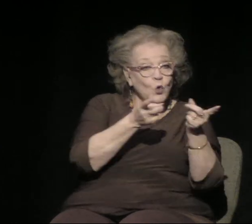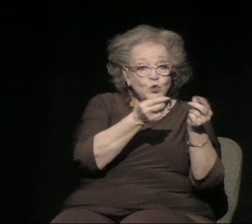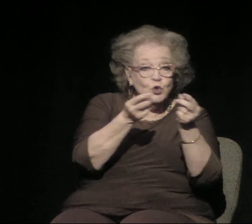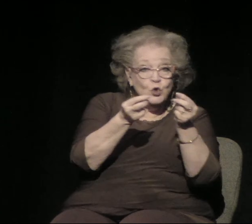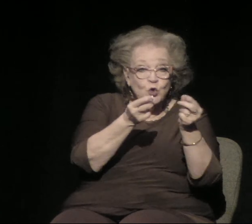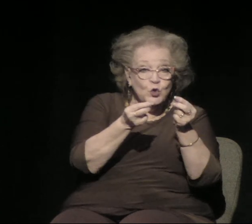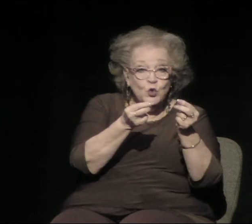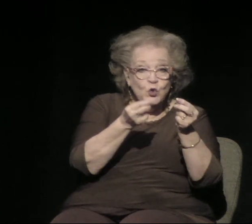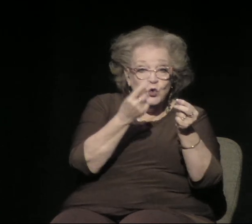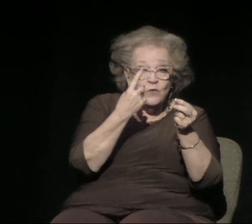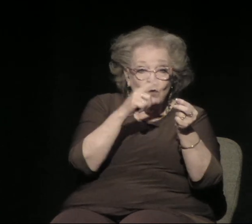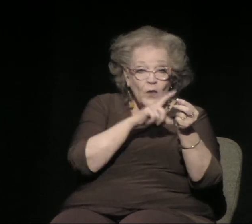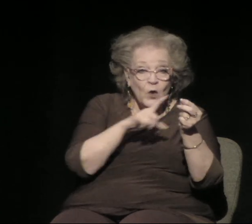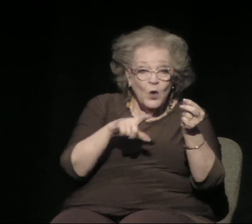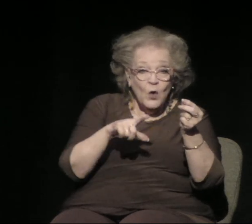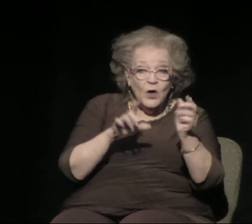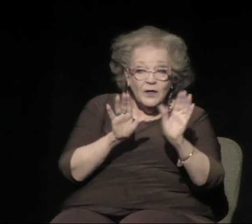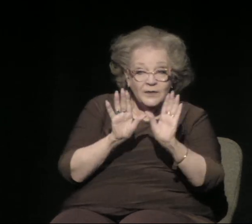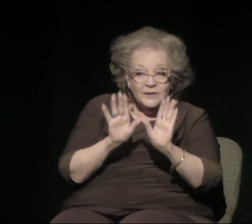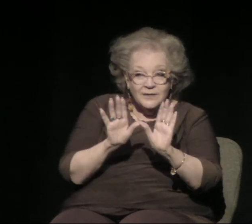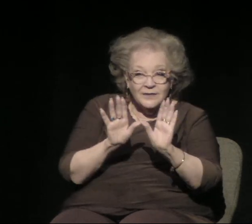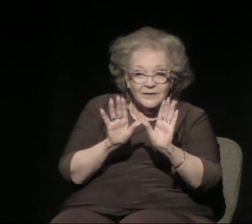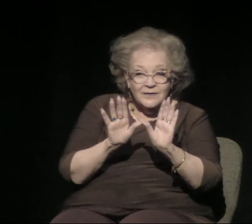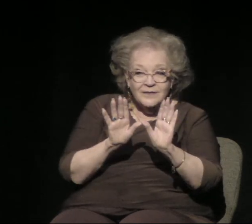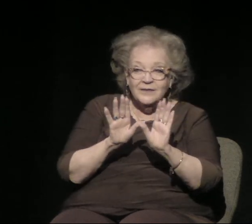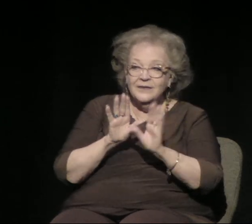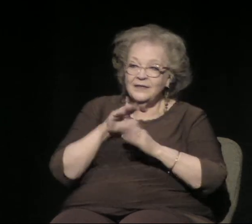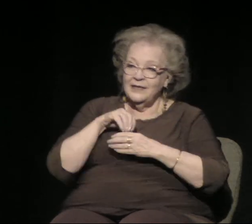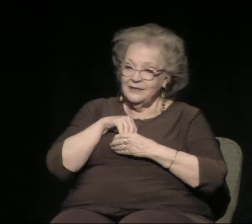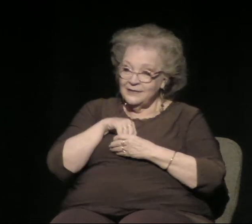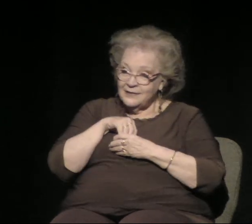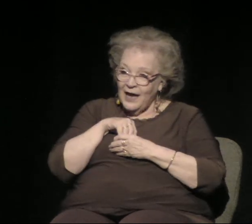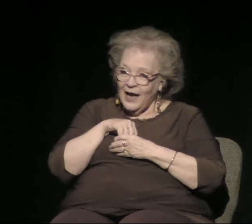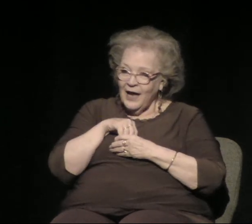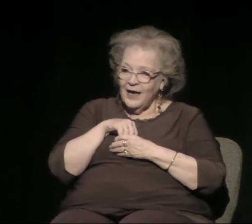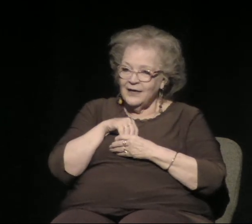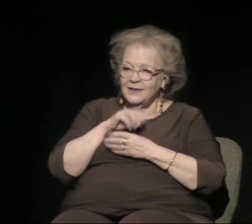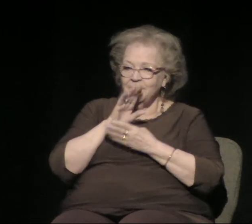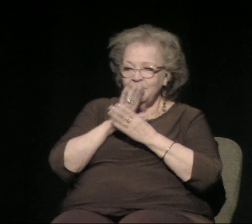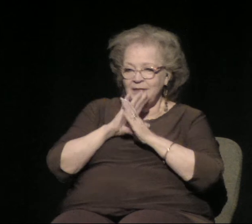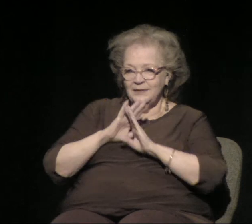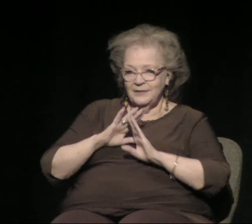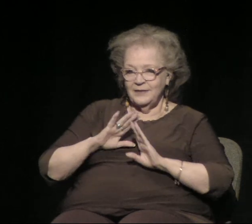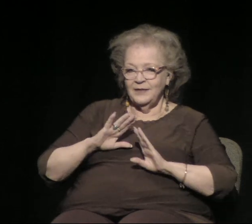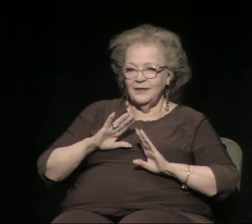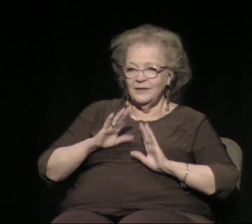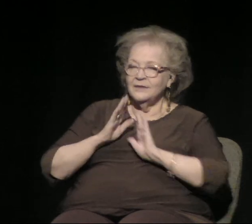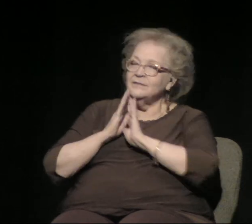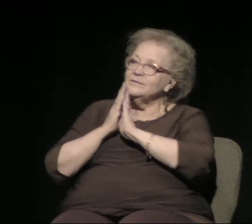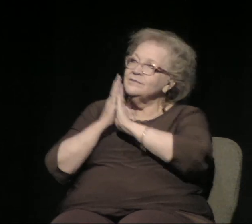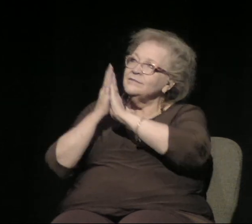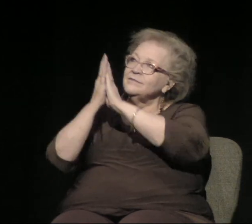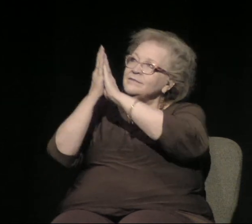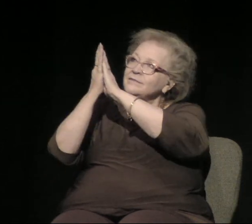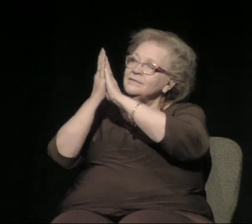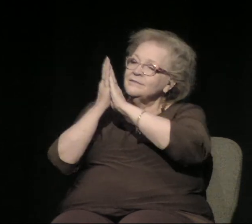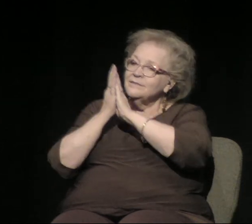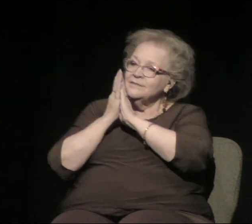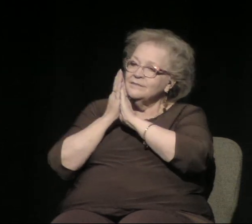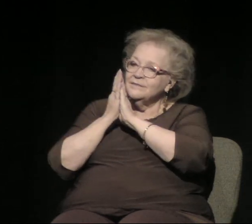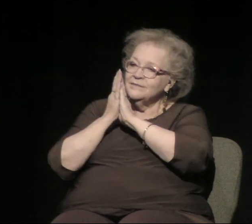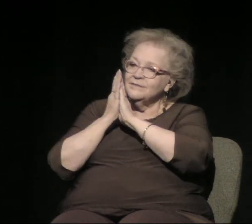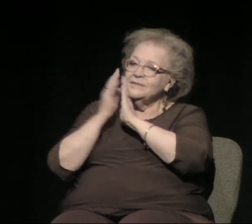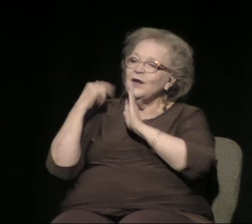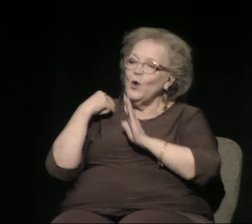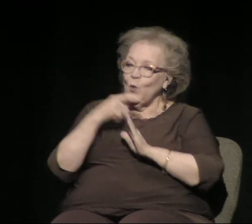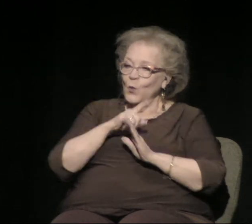for the Lord before we just go and be still with him. We are branches. He is the vine.